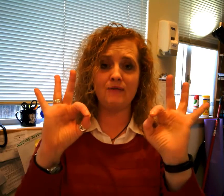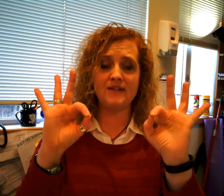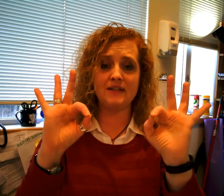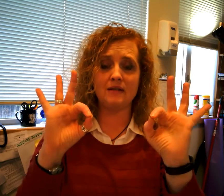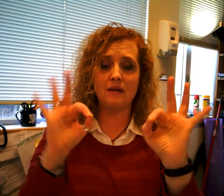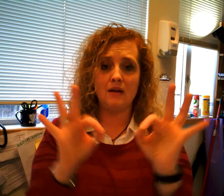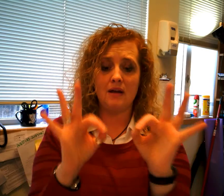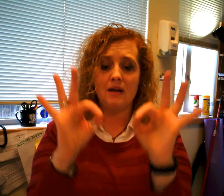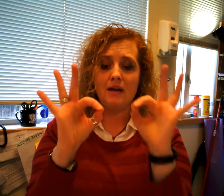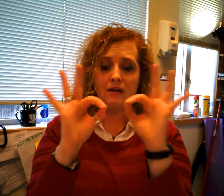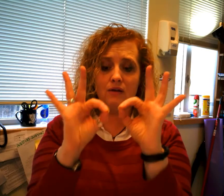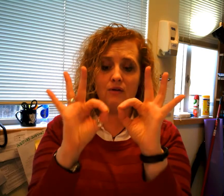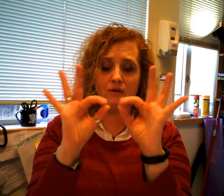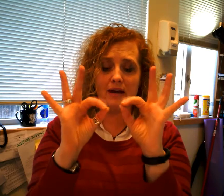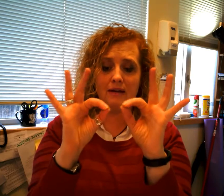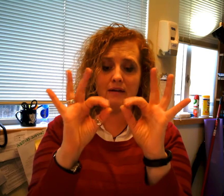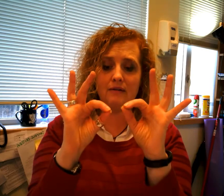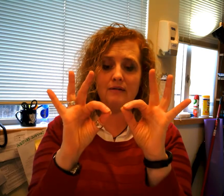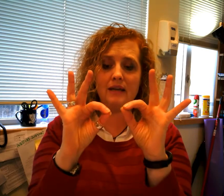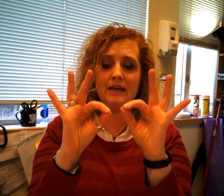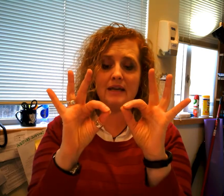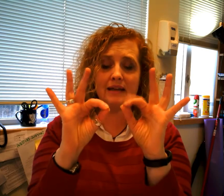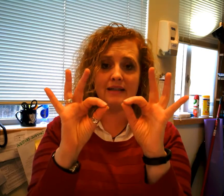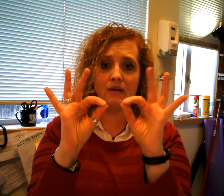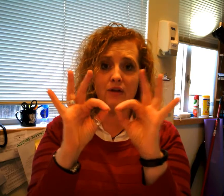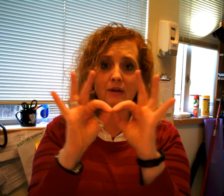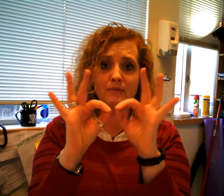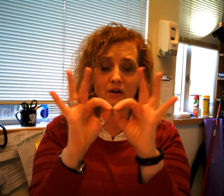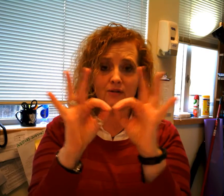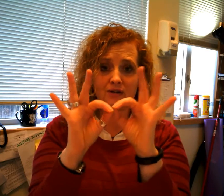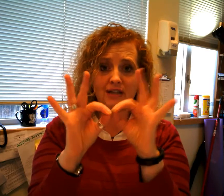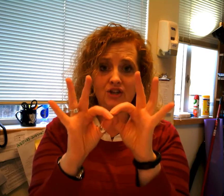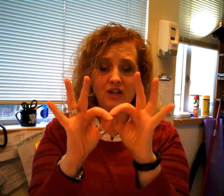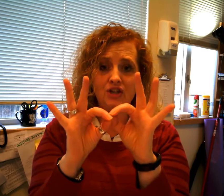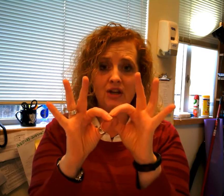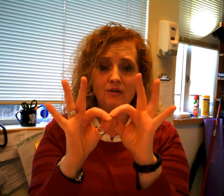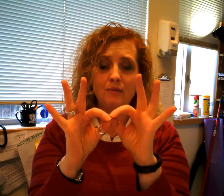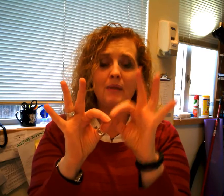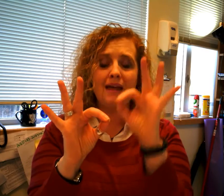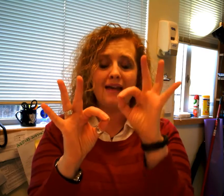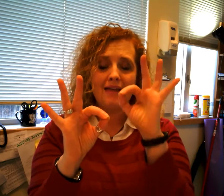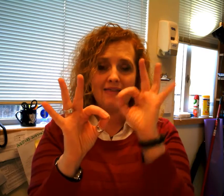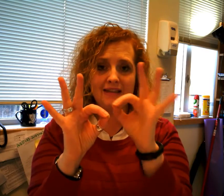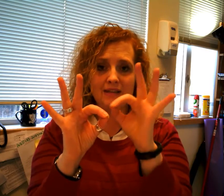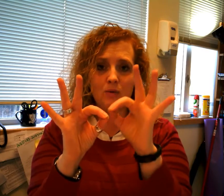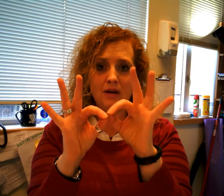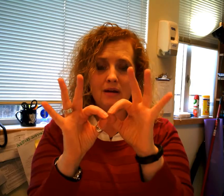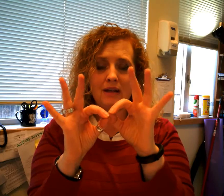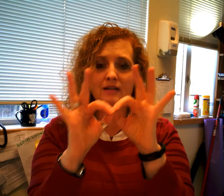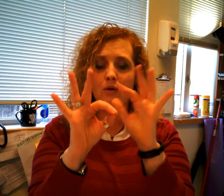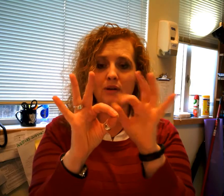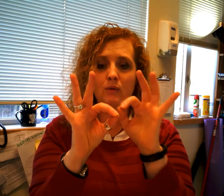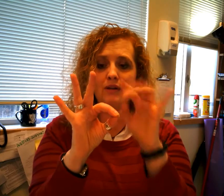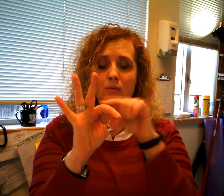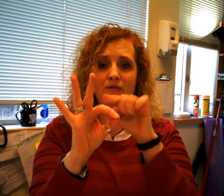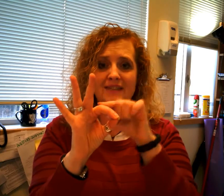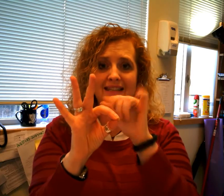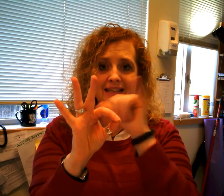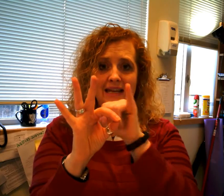F's. Your index and thumbs are touching each other. This one is the only one that moves. This stays the